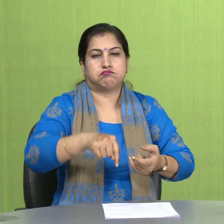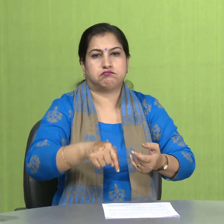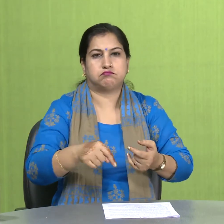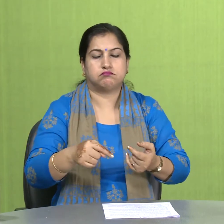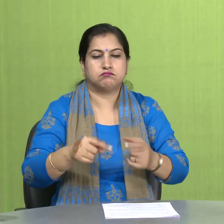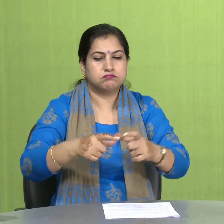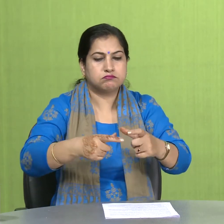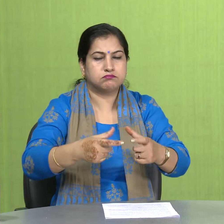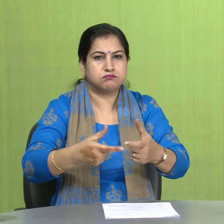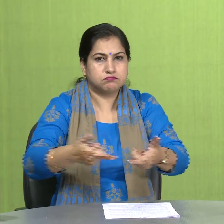cabinet meetings.